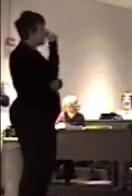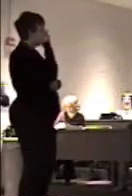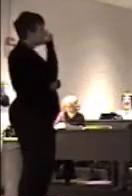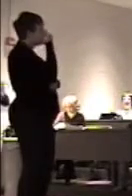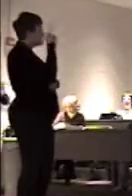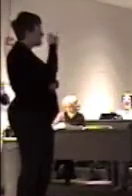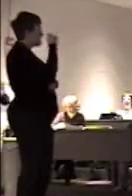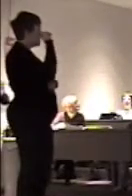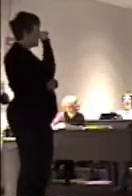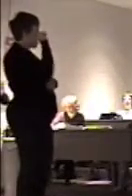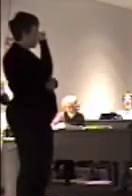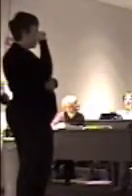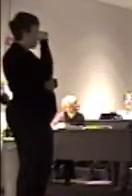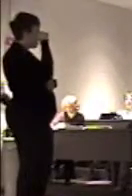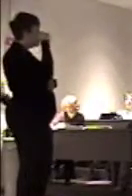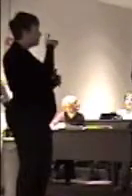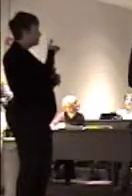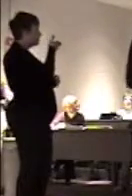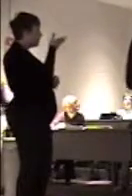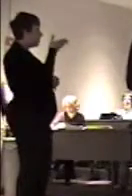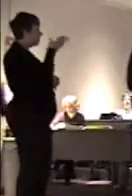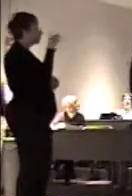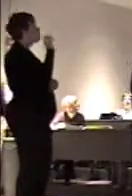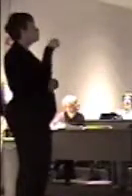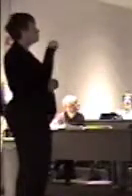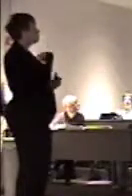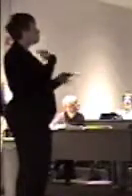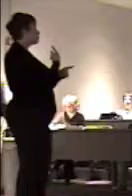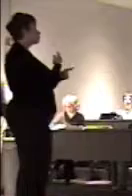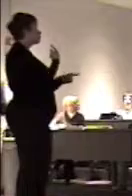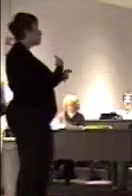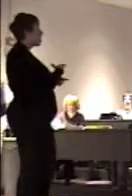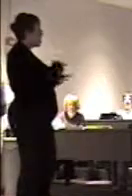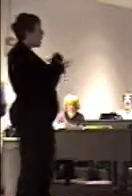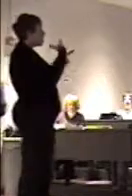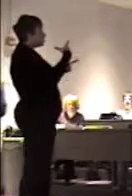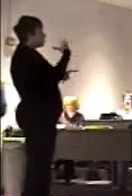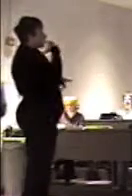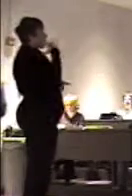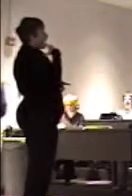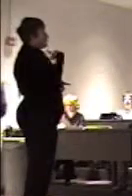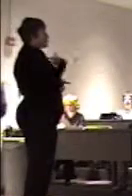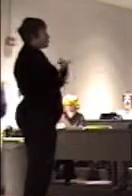Asian stuff. That's right, it is. I'm the grandmaster of it.